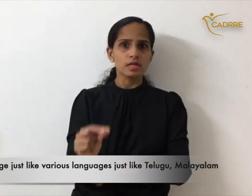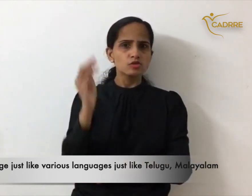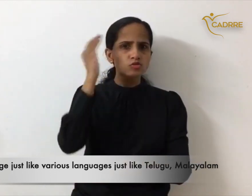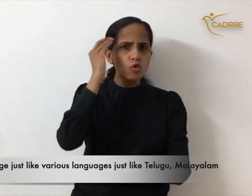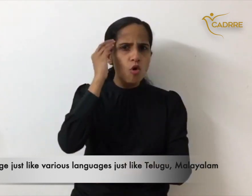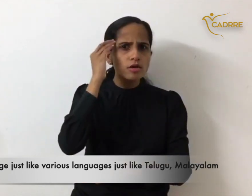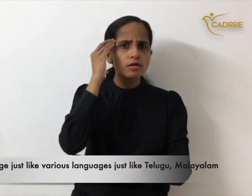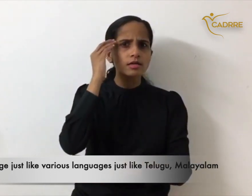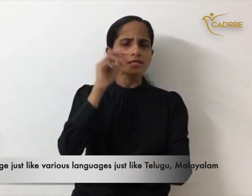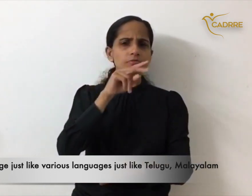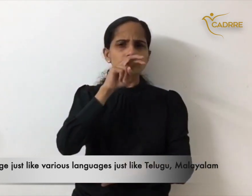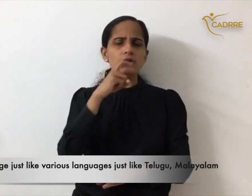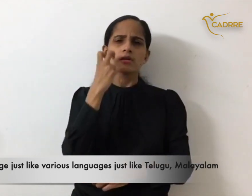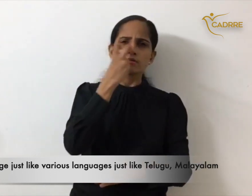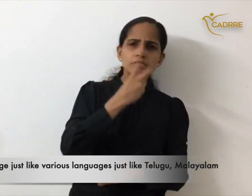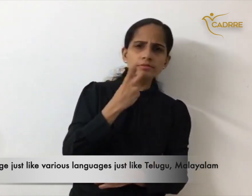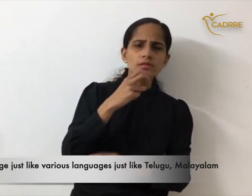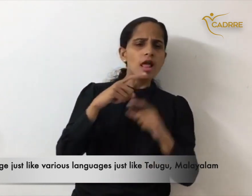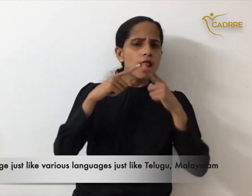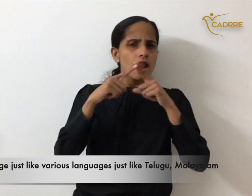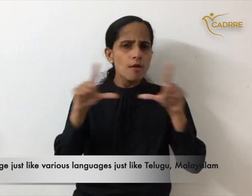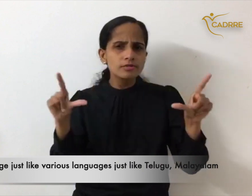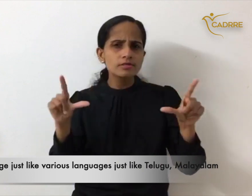just like various languages such as